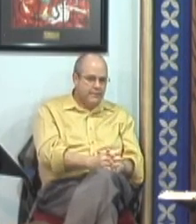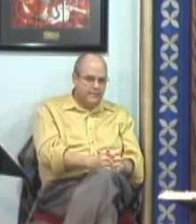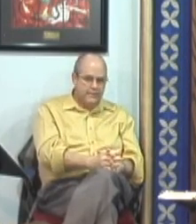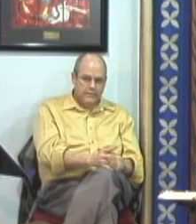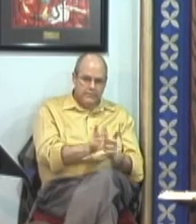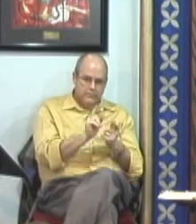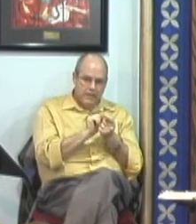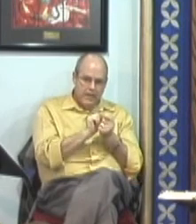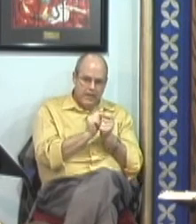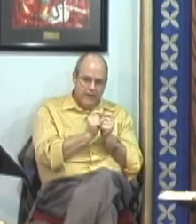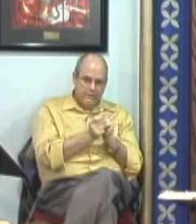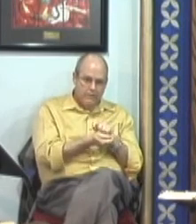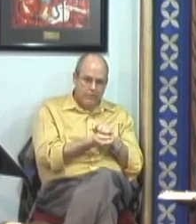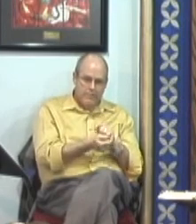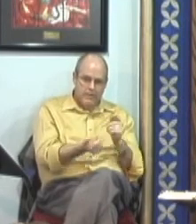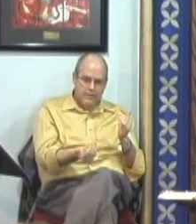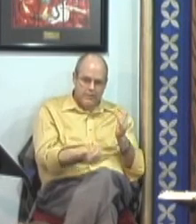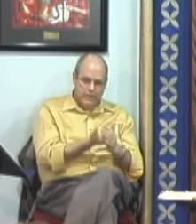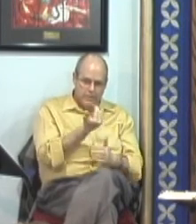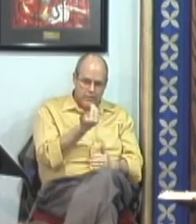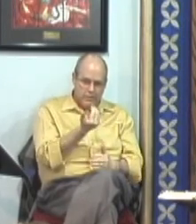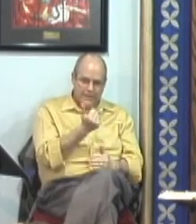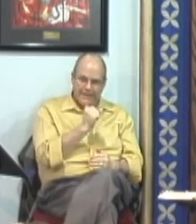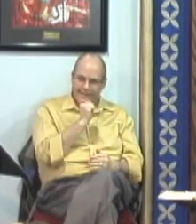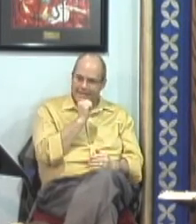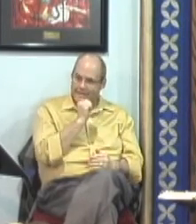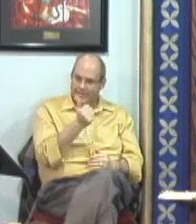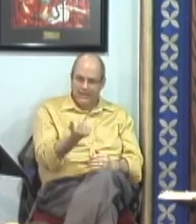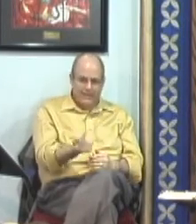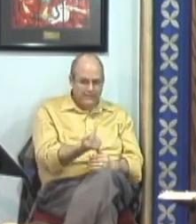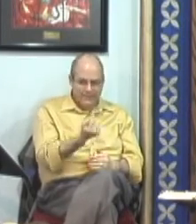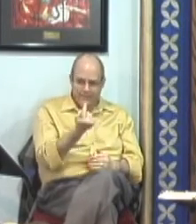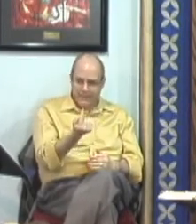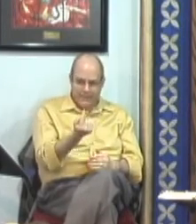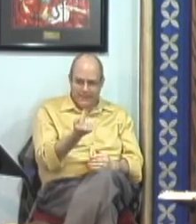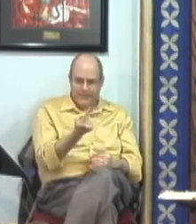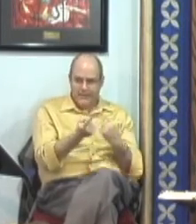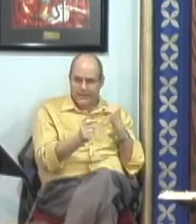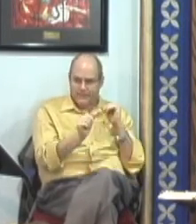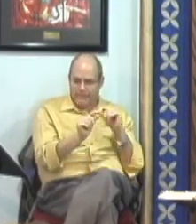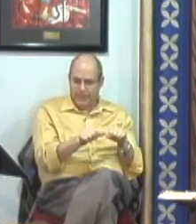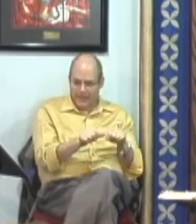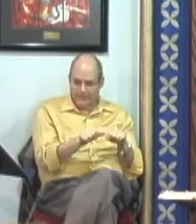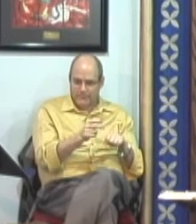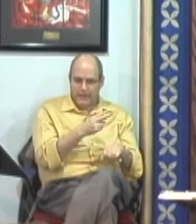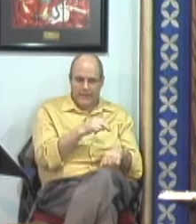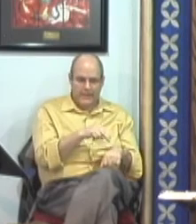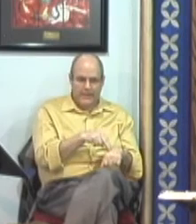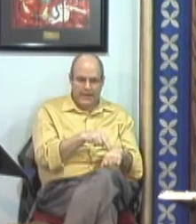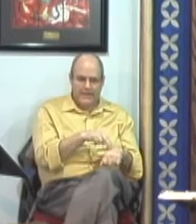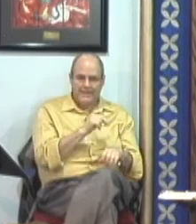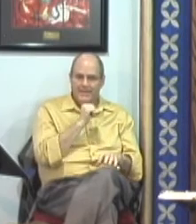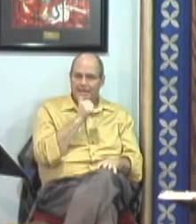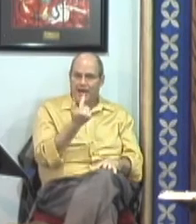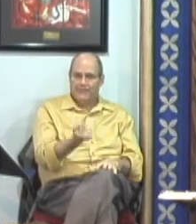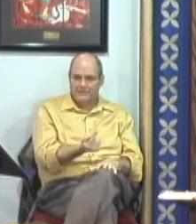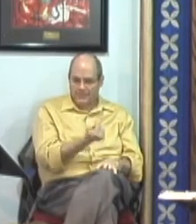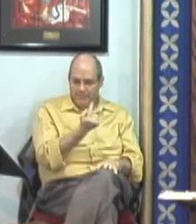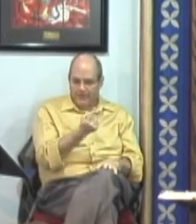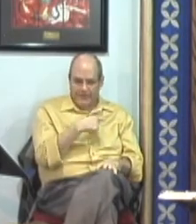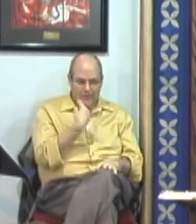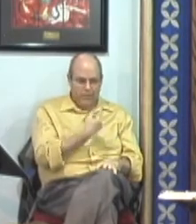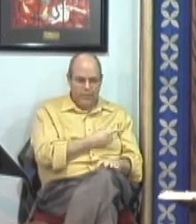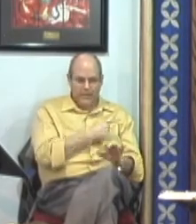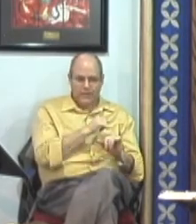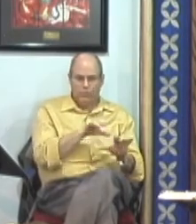that the transforming, the renewing, is not something that is possible in the natural. It's not something that we can